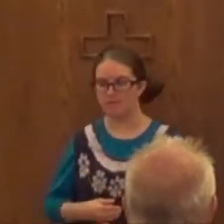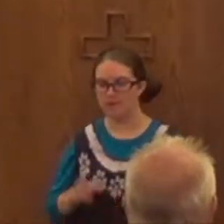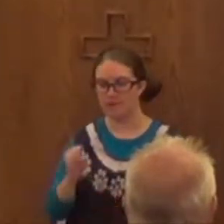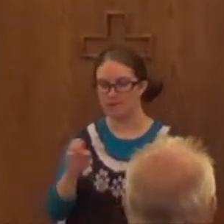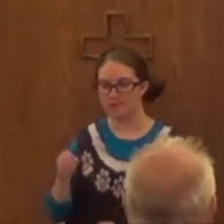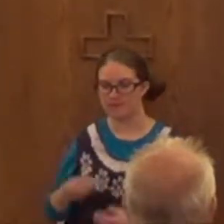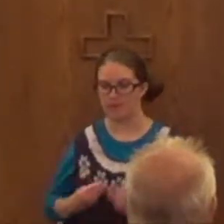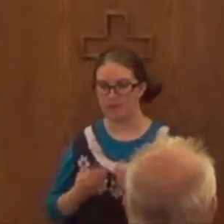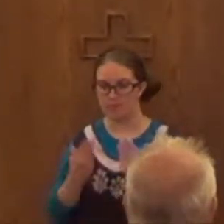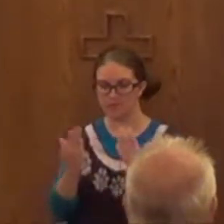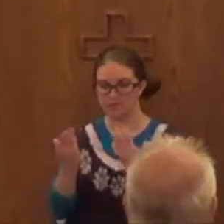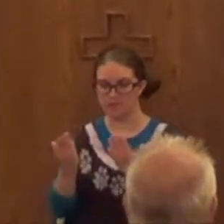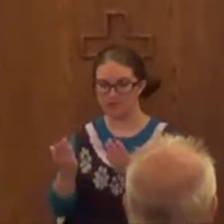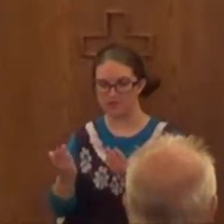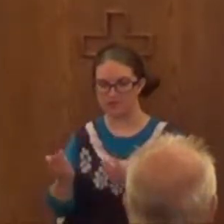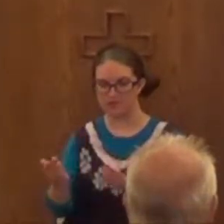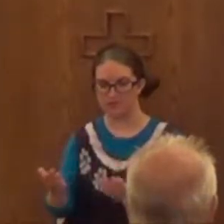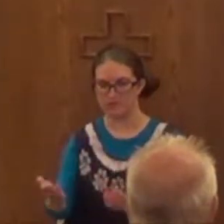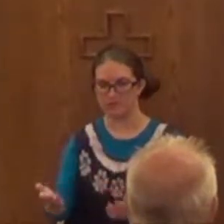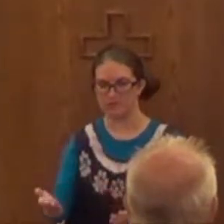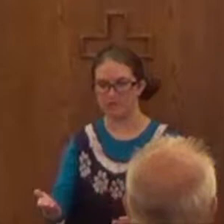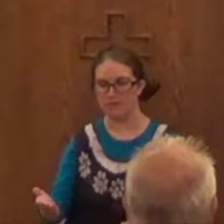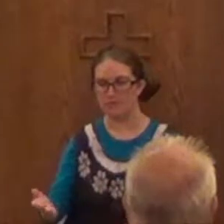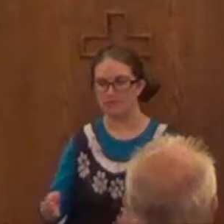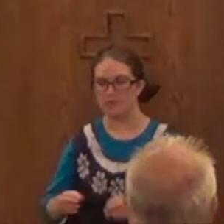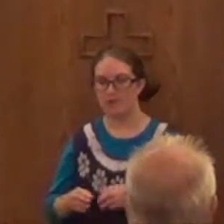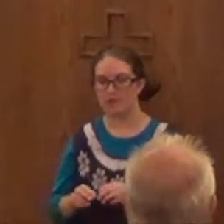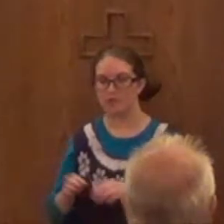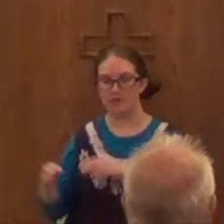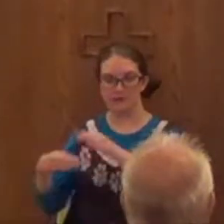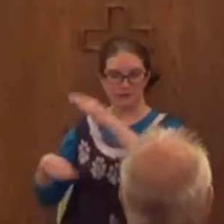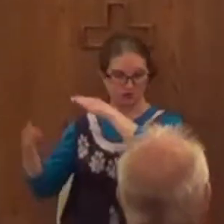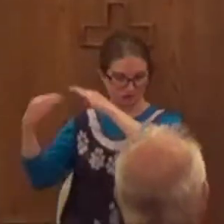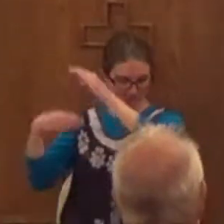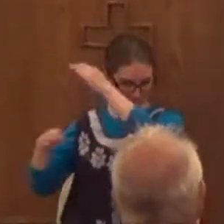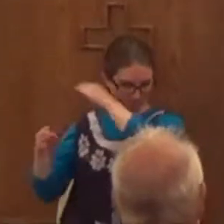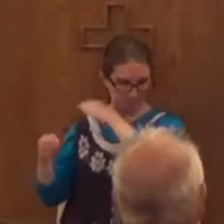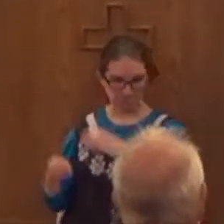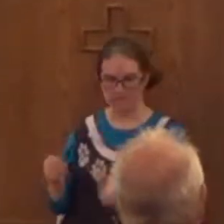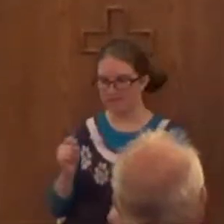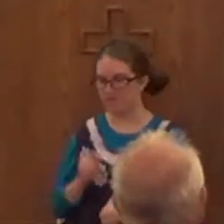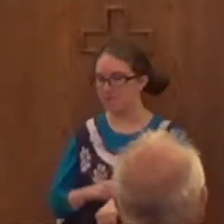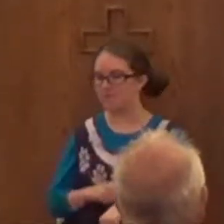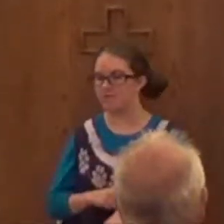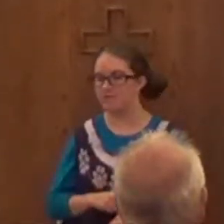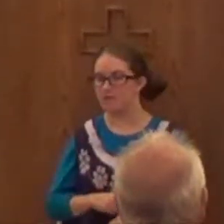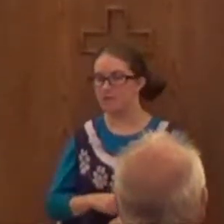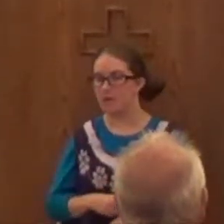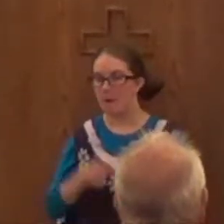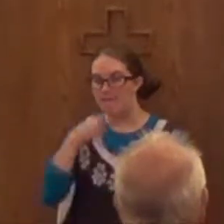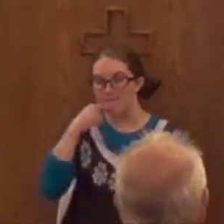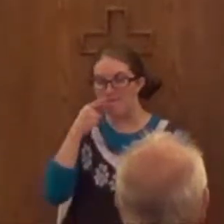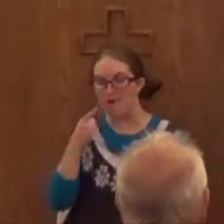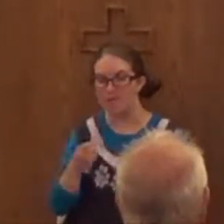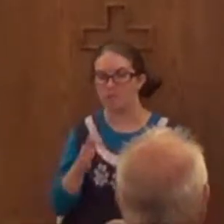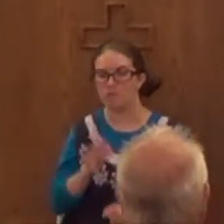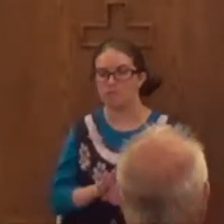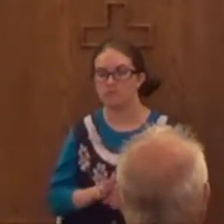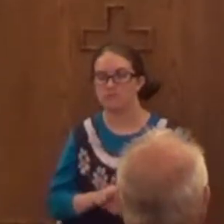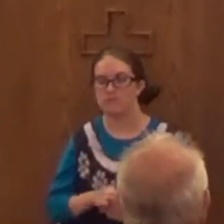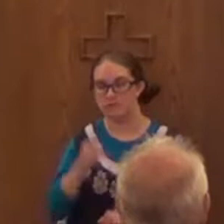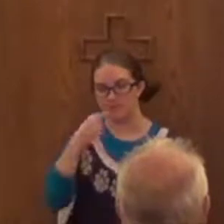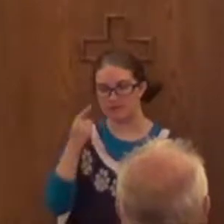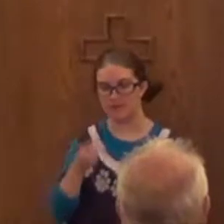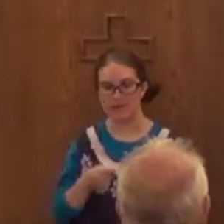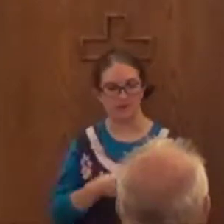will produce a great nation. At this time, this was a mouthful, if you was to